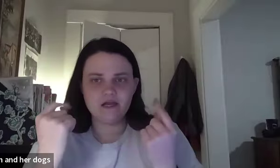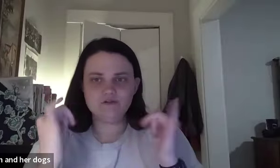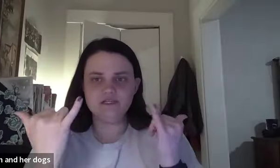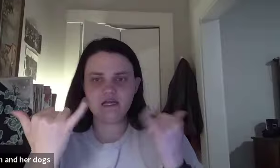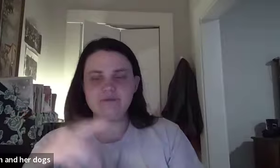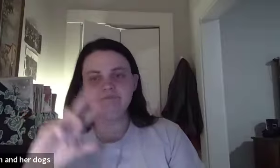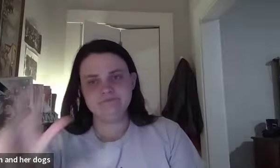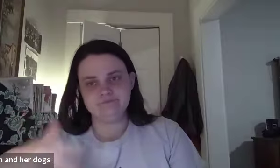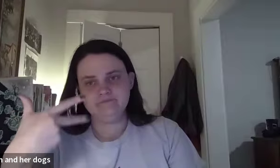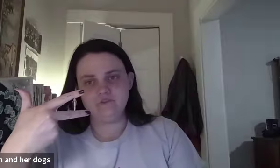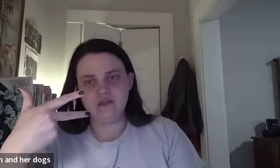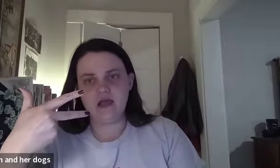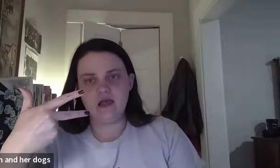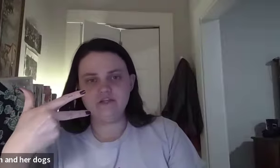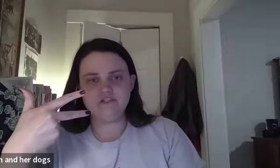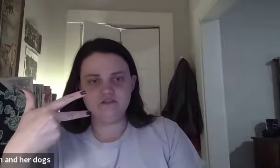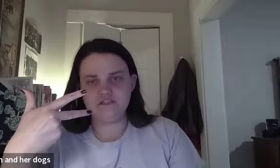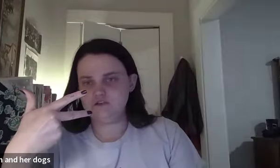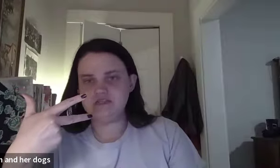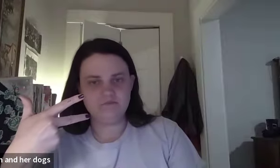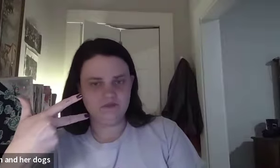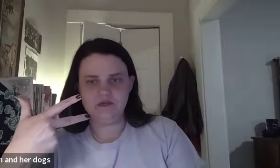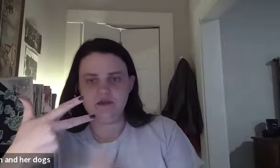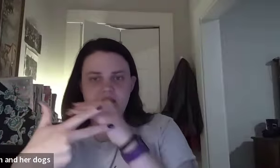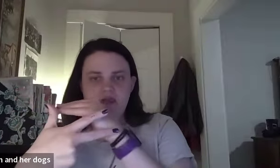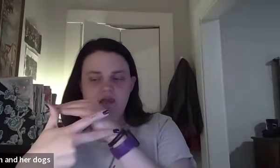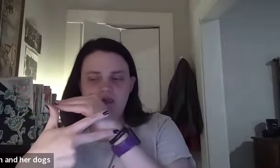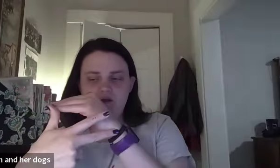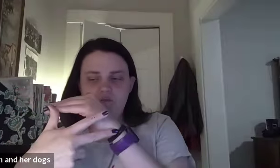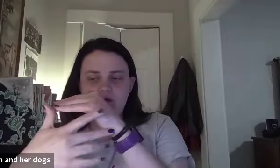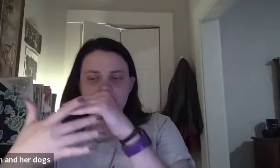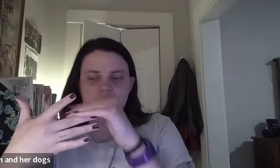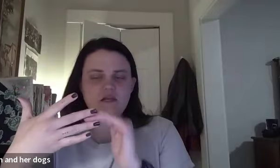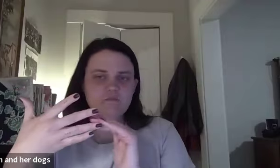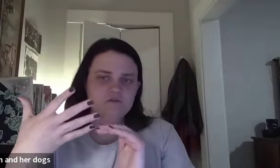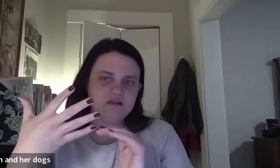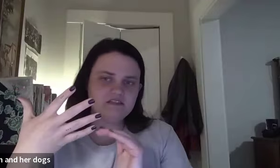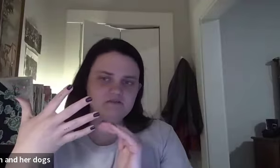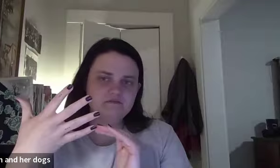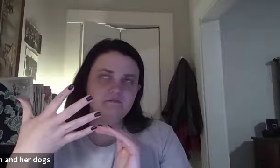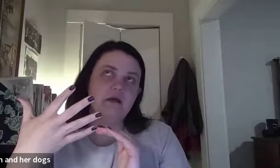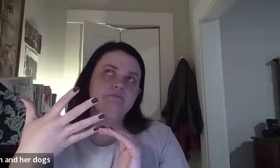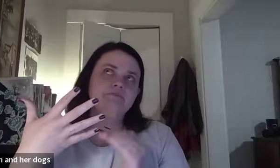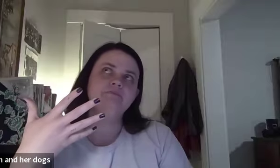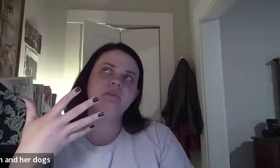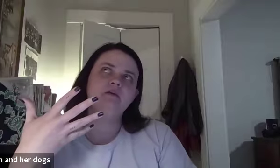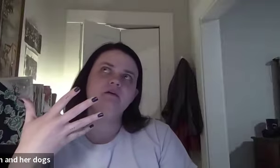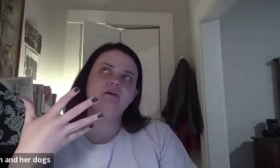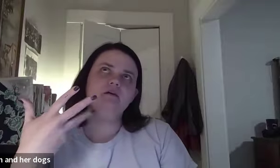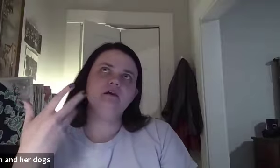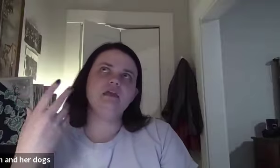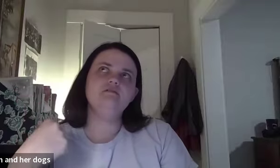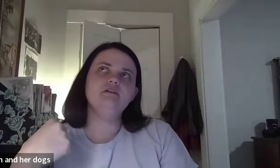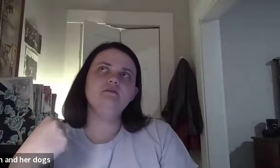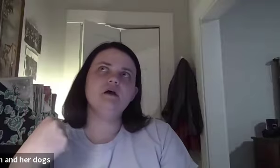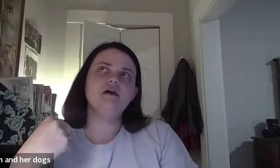got to do today, they do the same thing. And with any number less than, well, even if you